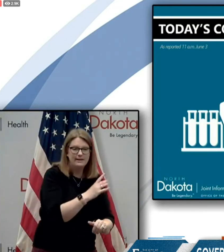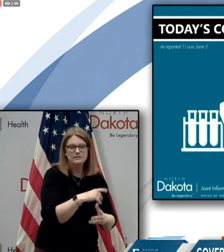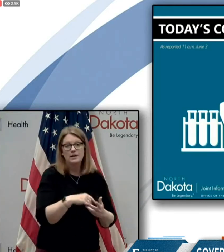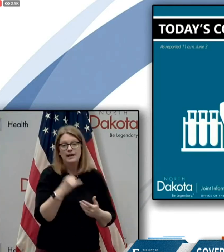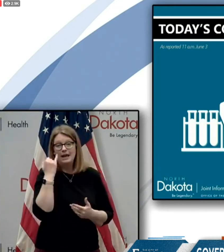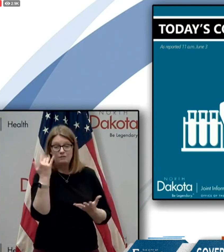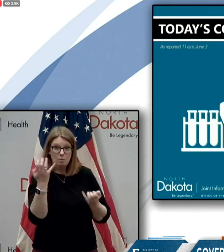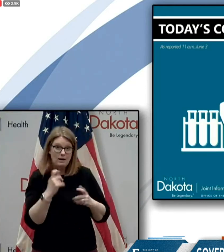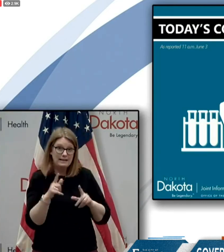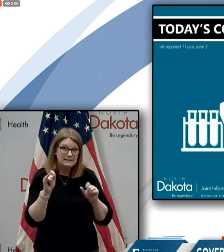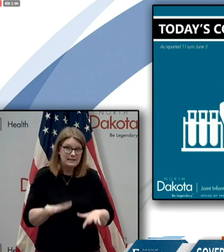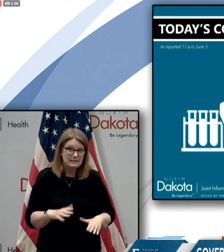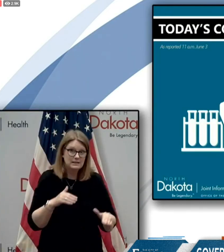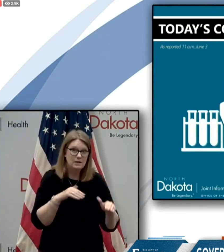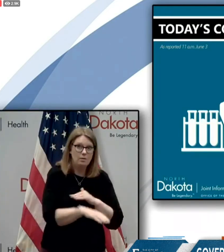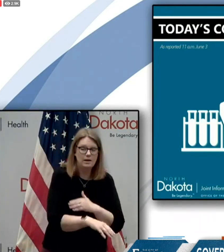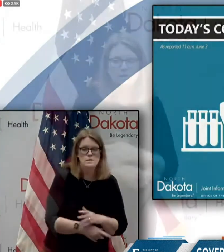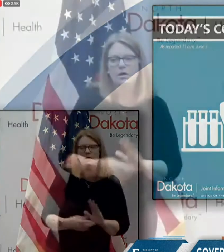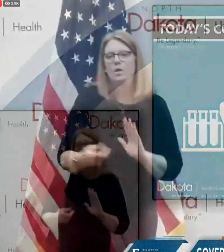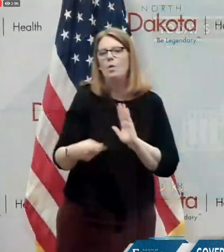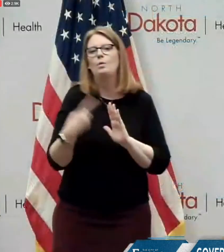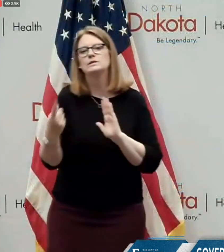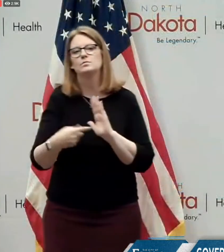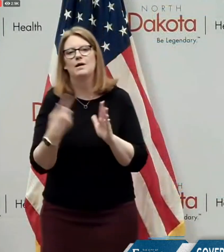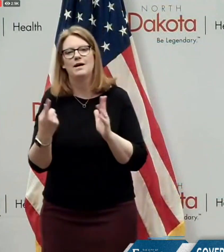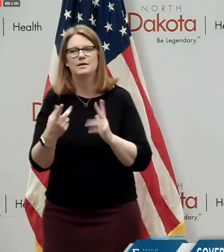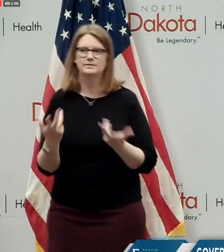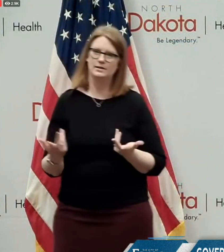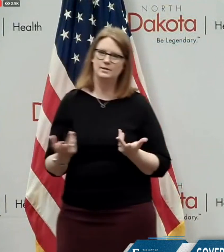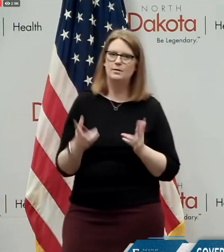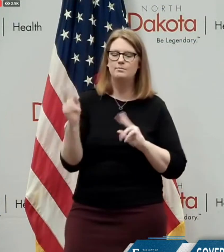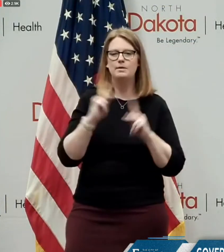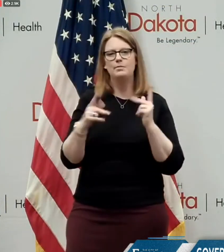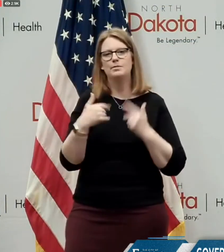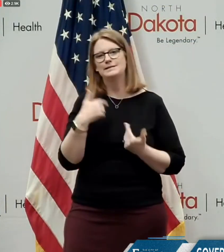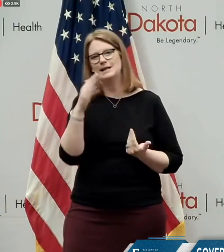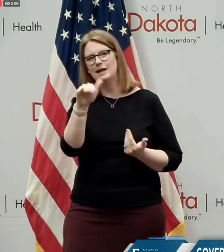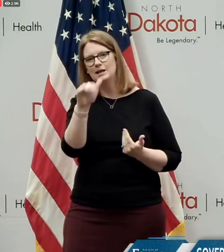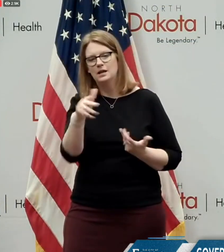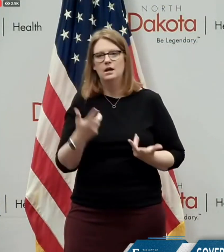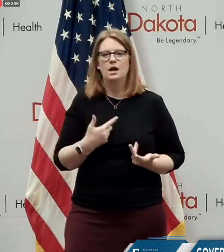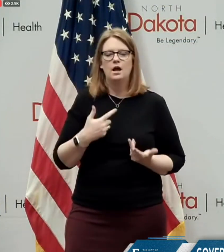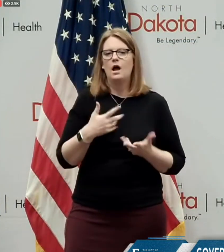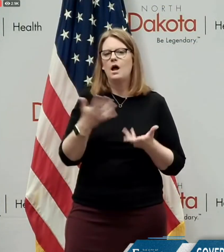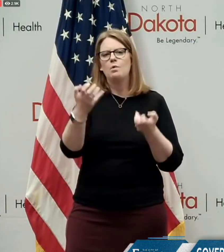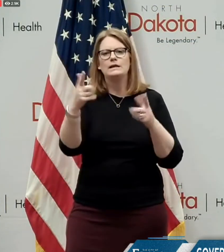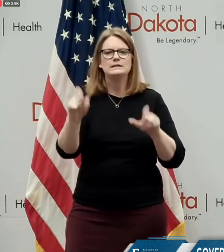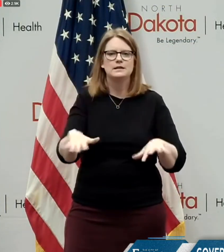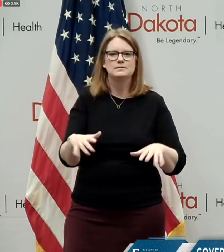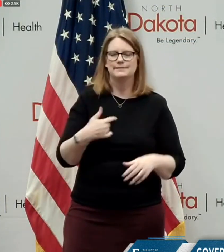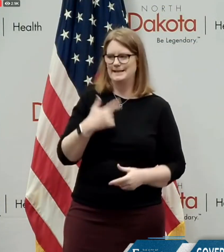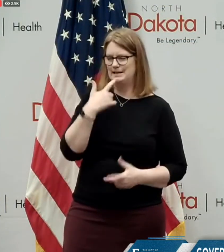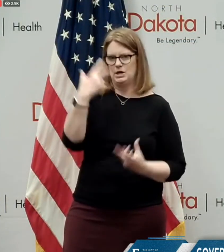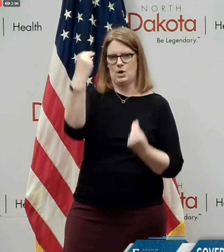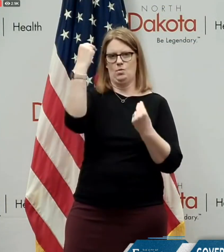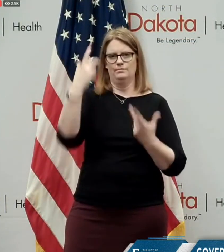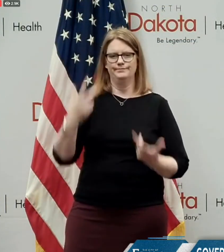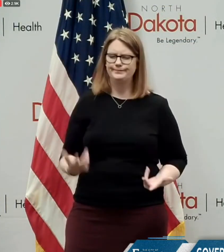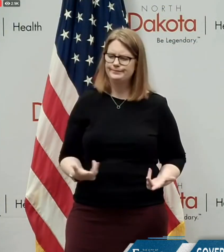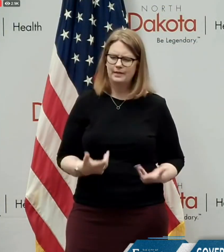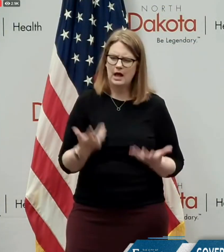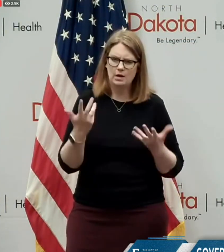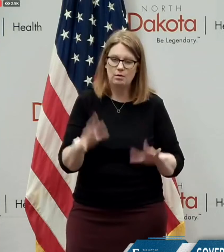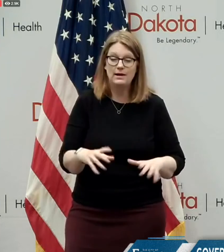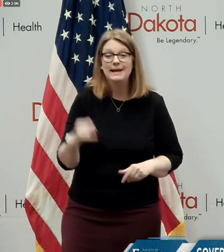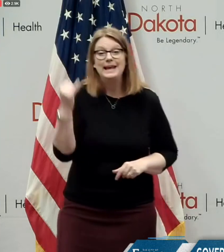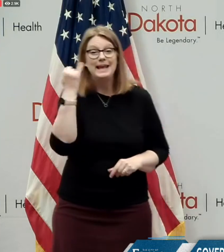can. We still occasionally hear that some people have been turned away for testing. I hope this is not the case. And if you are anywhere in the